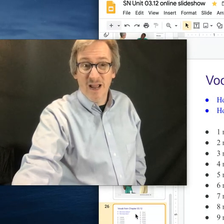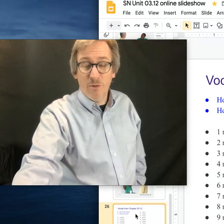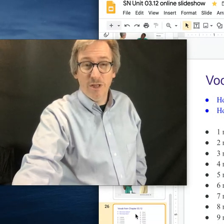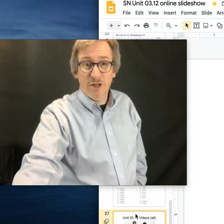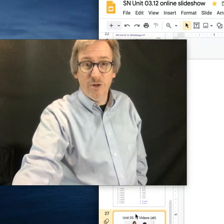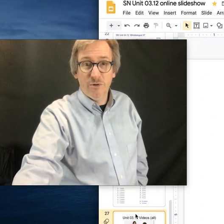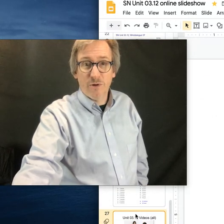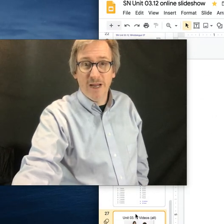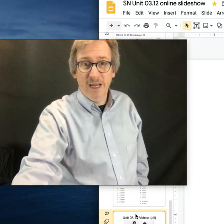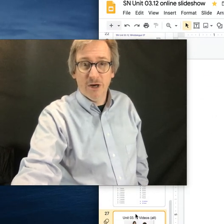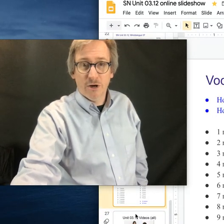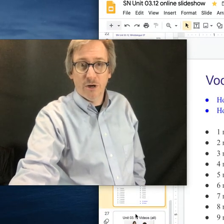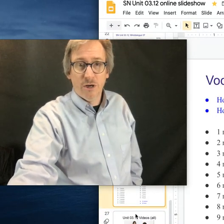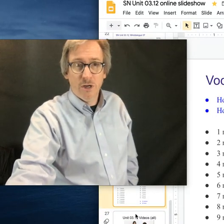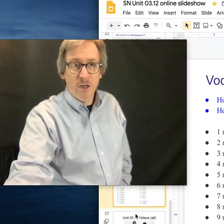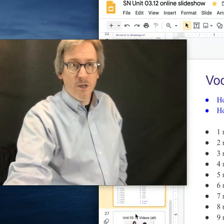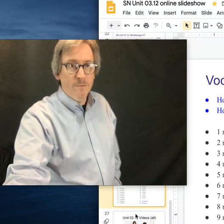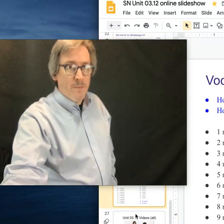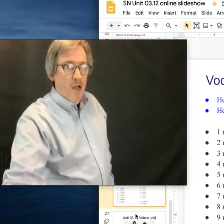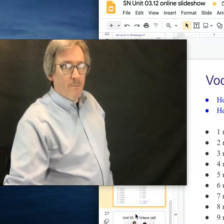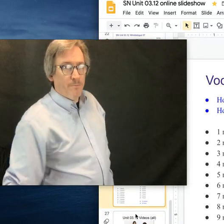And I will include right here